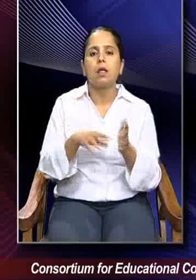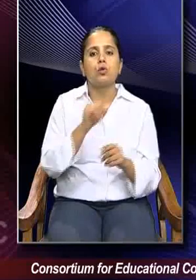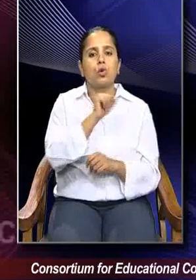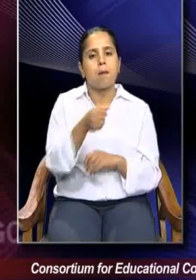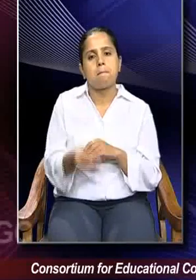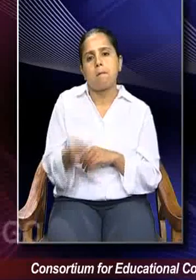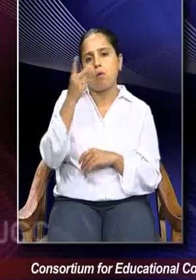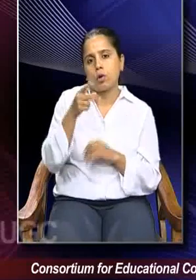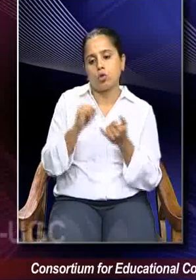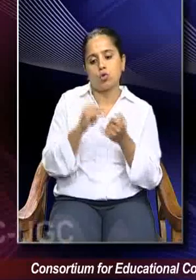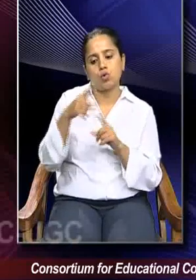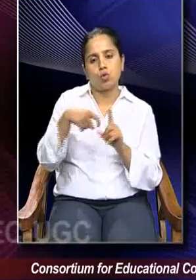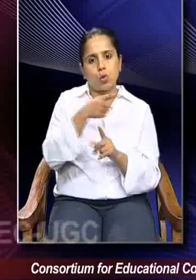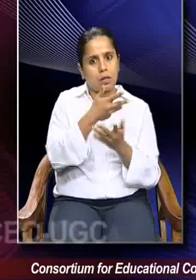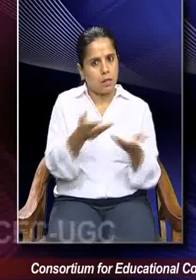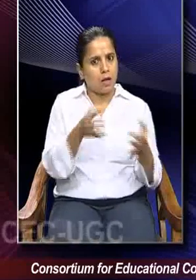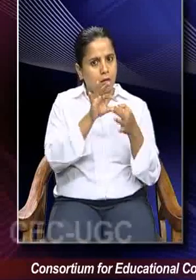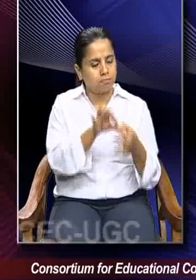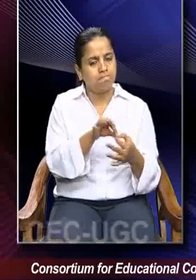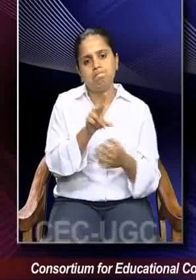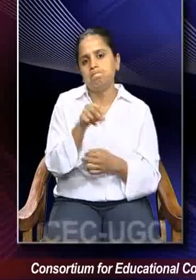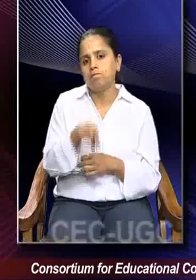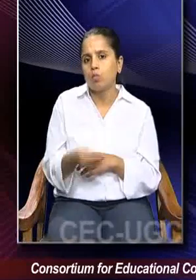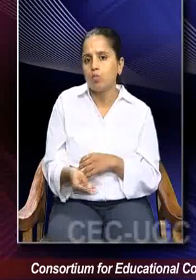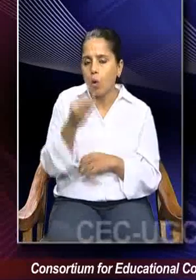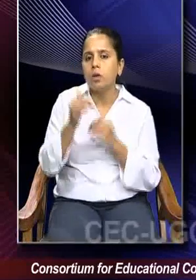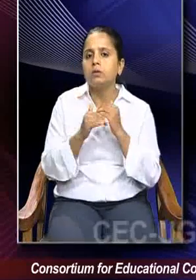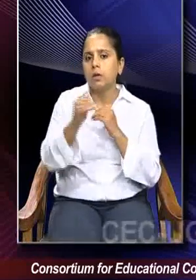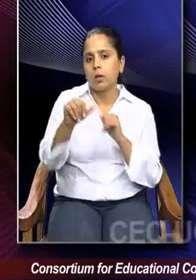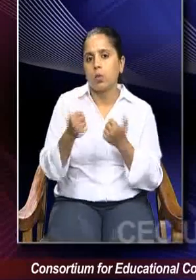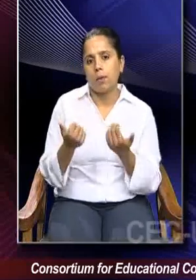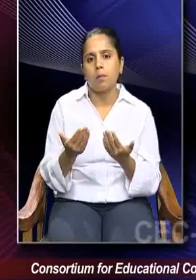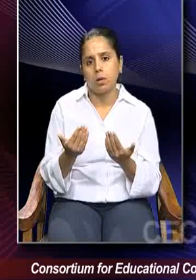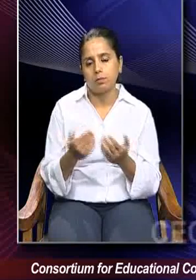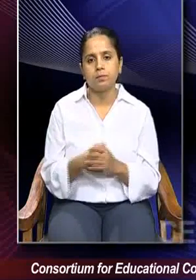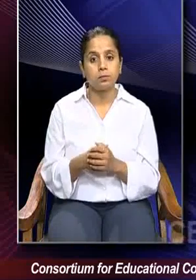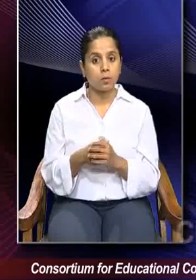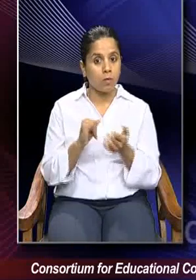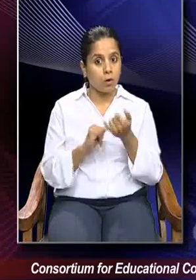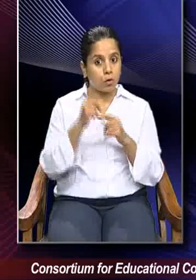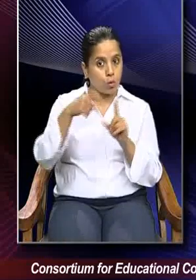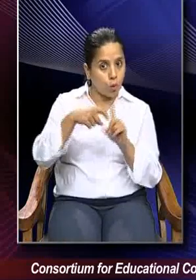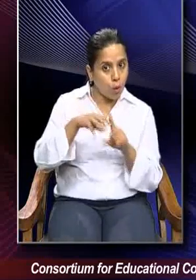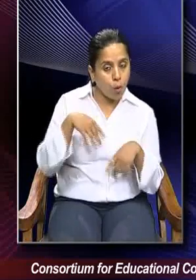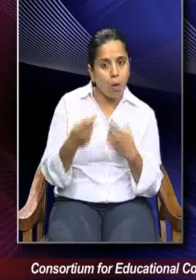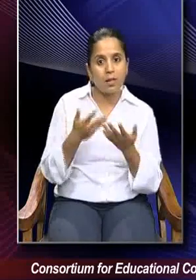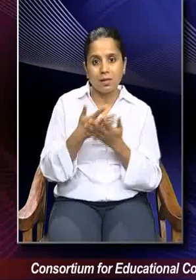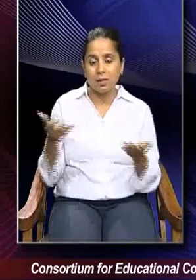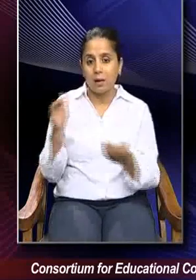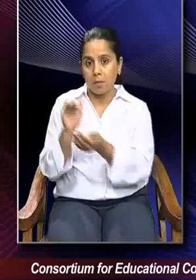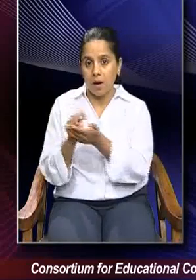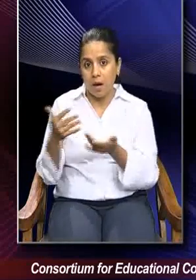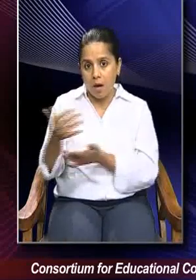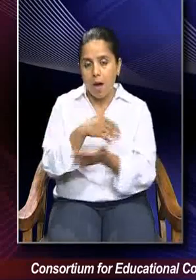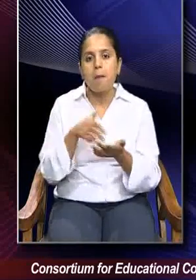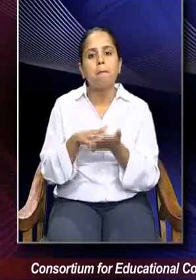than the stocks will ultimately be more sustainable. The stock and the reservoirs like